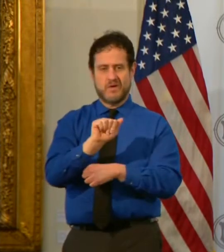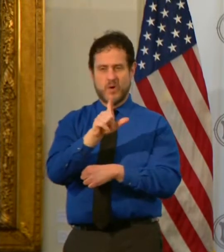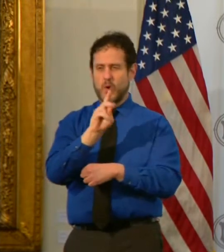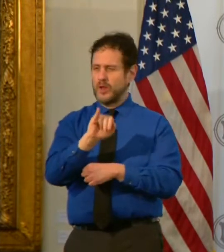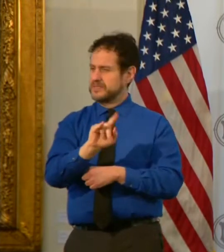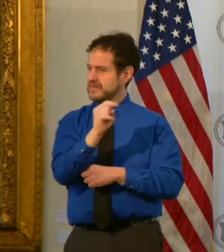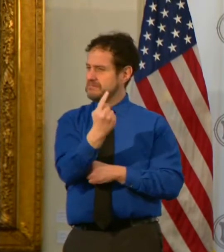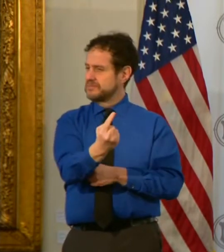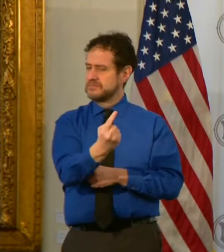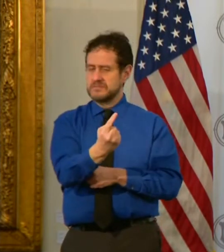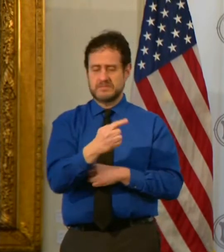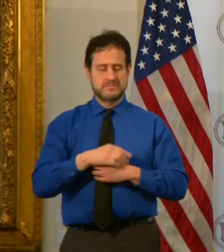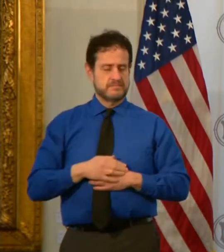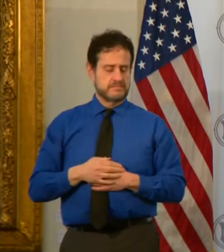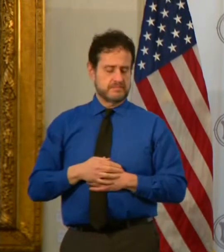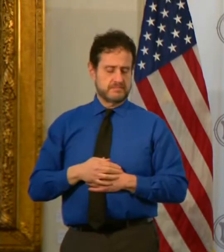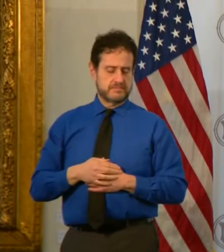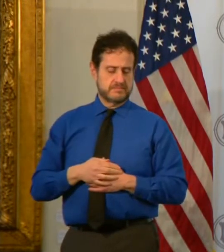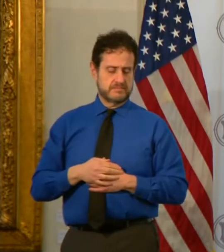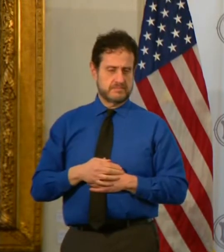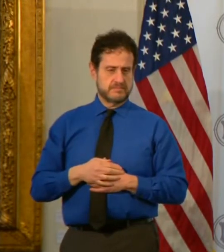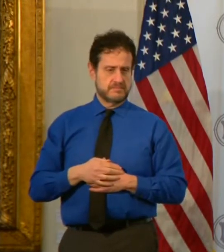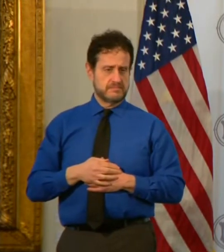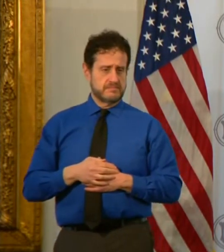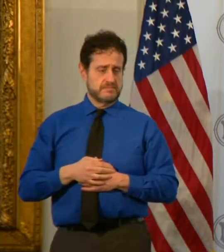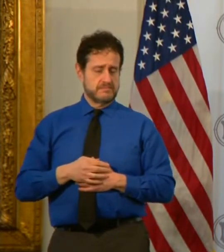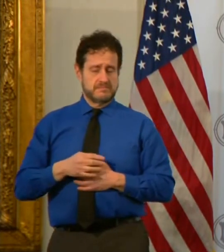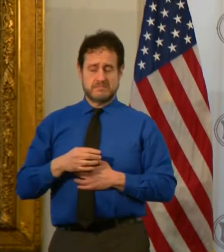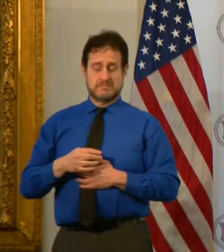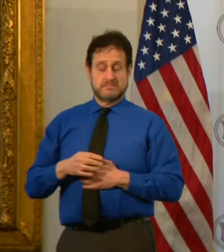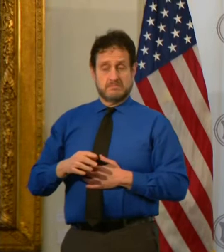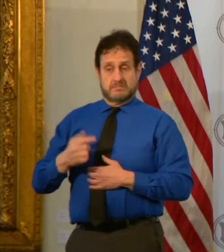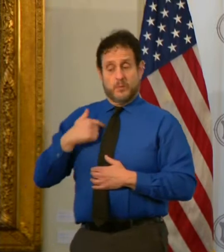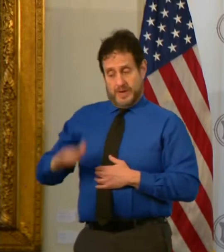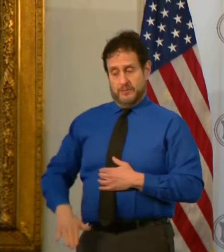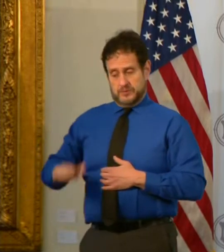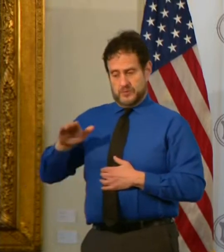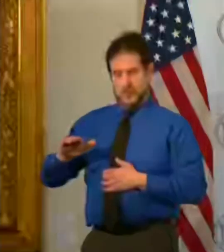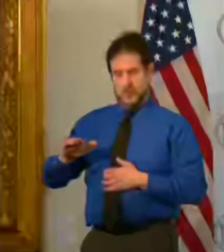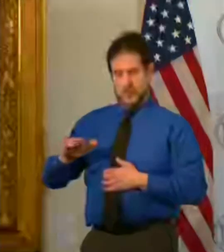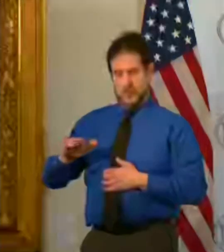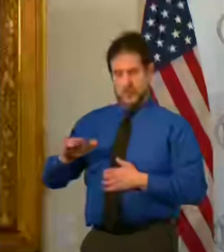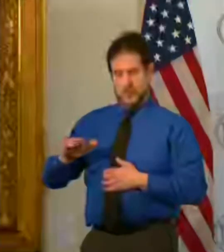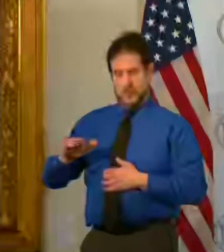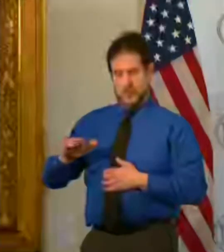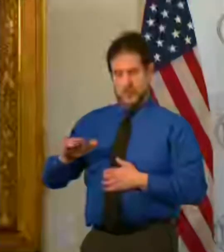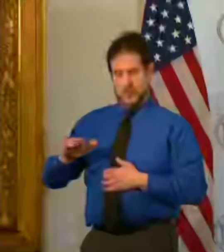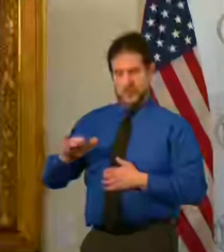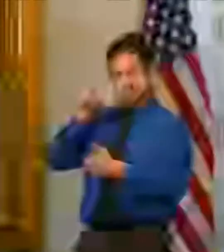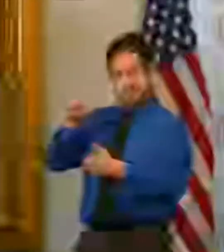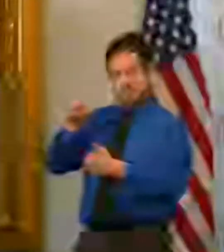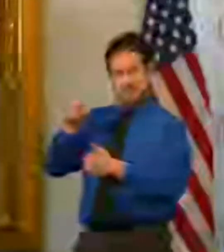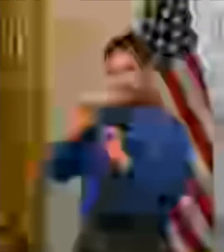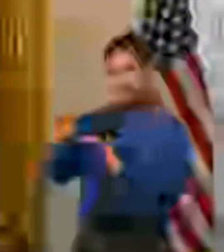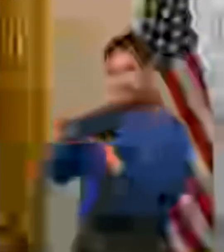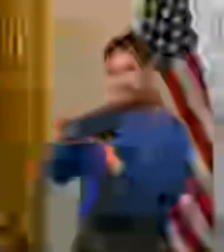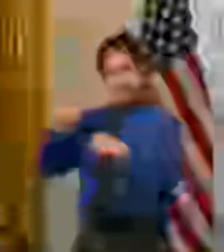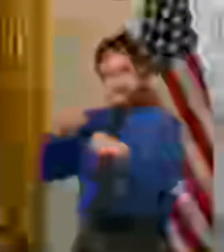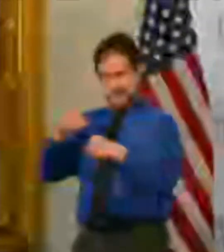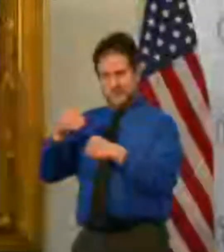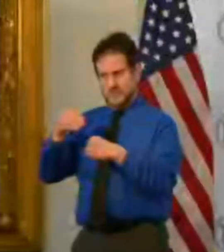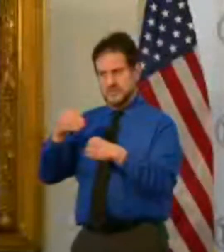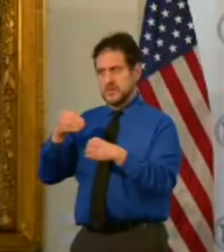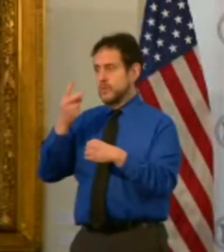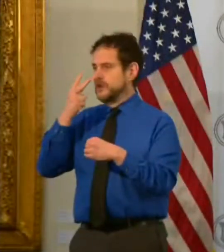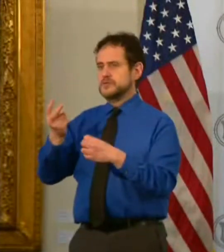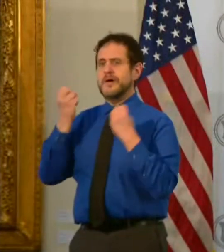You don't see the violence over in the Near North Side like you saw it when I was there, when we didn't have grocery stores, when we